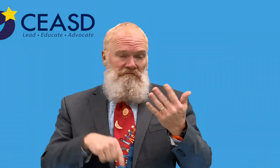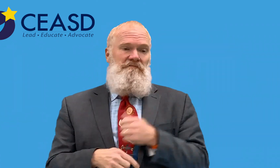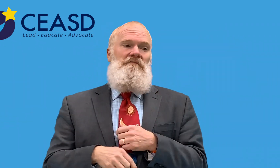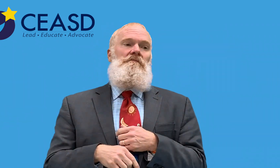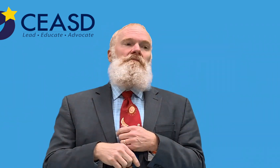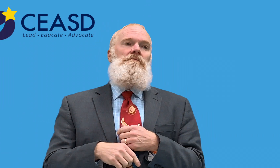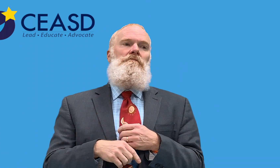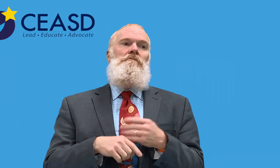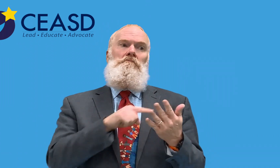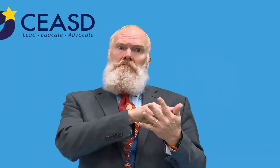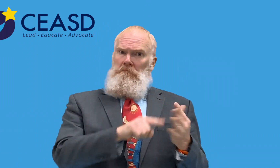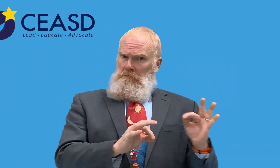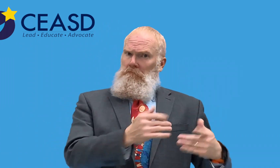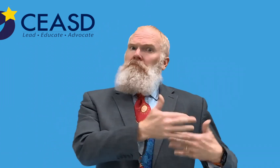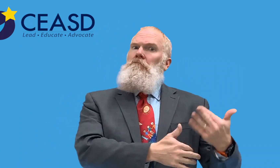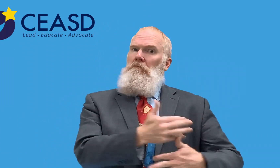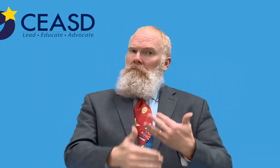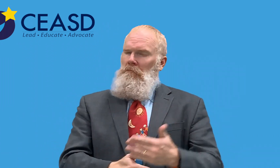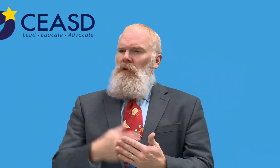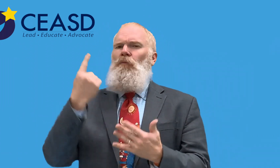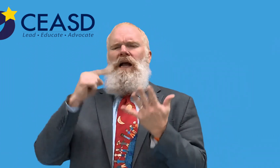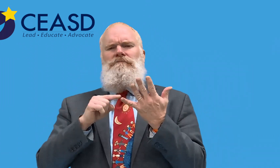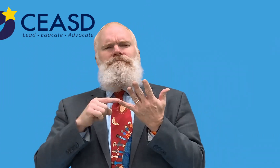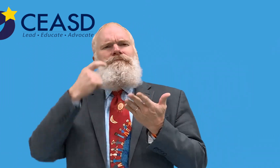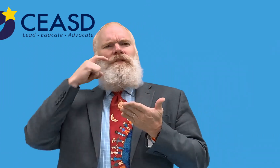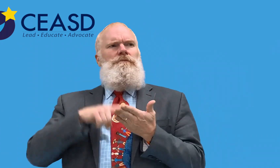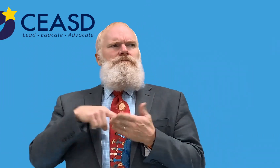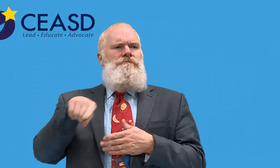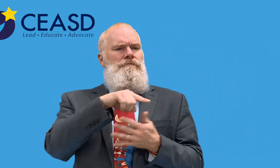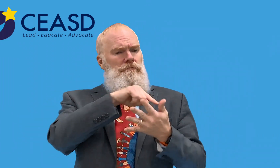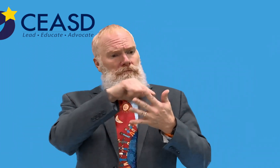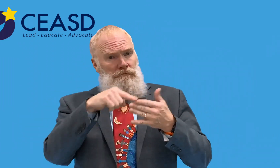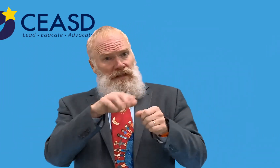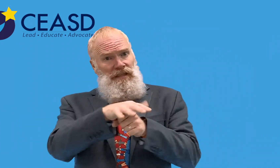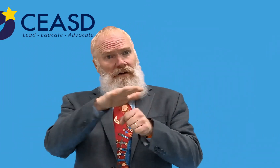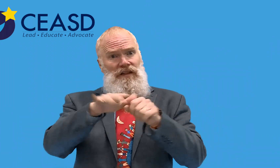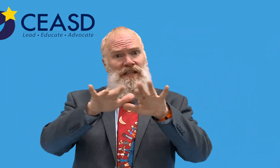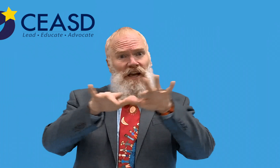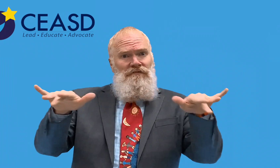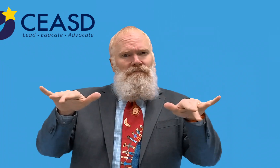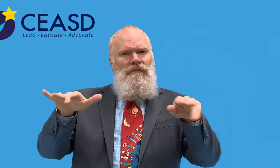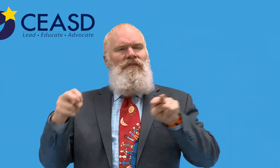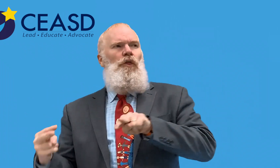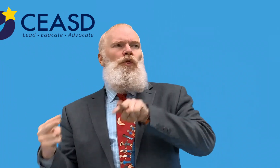rubric, and it has been successful thus far. Lastly, E is to be constant in our purpose throughout each of